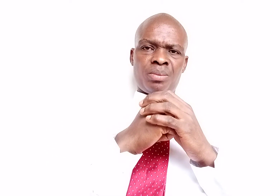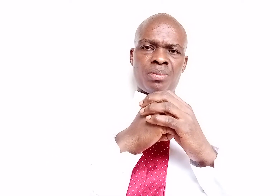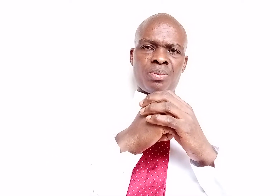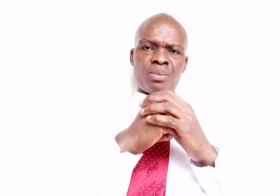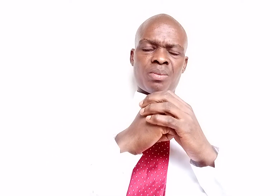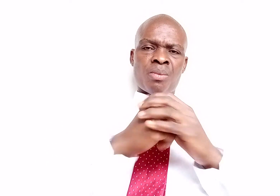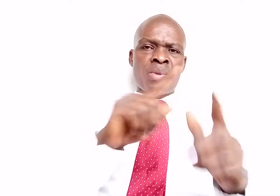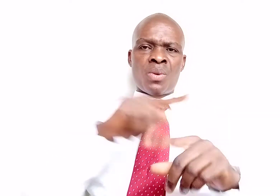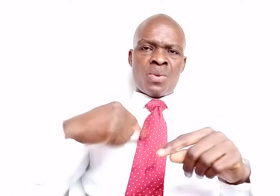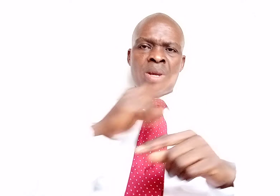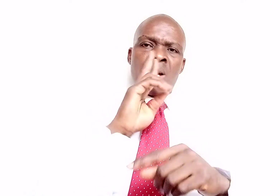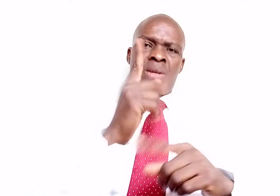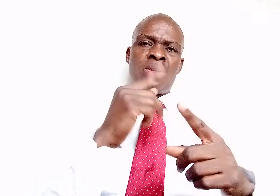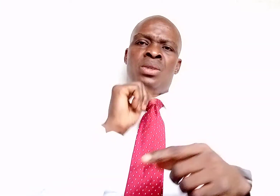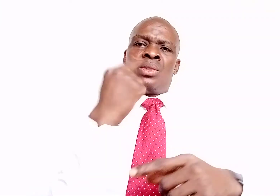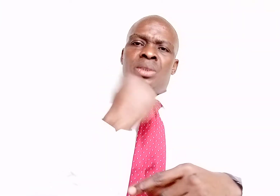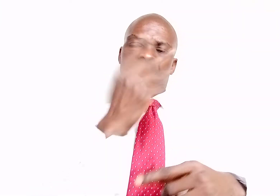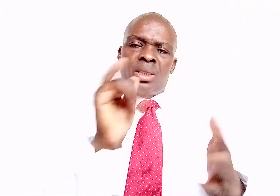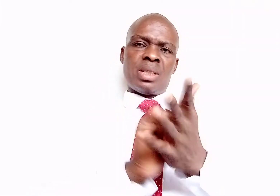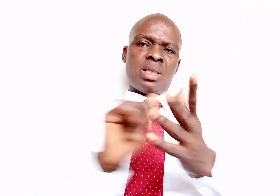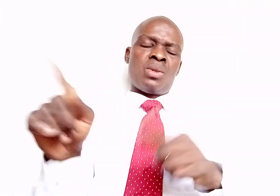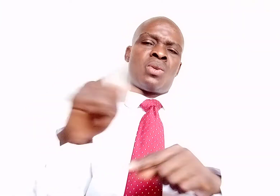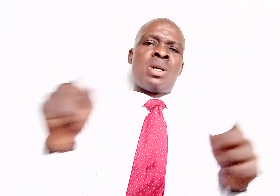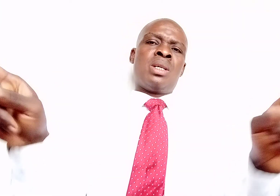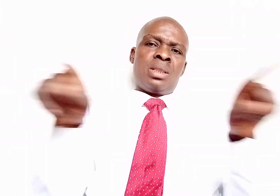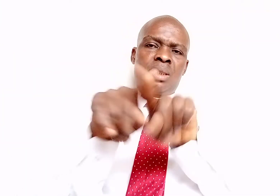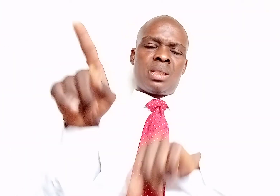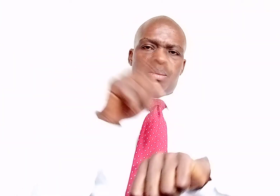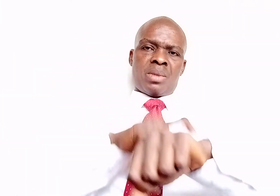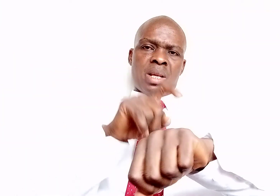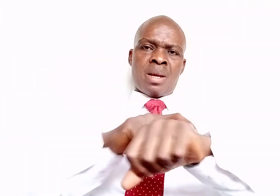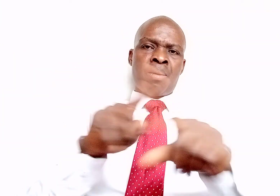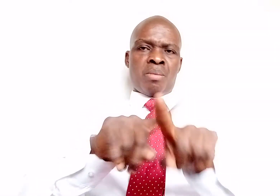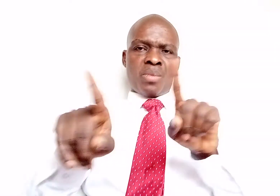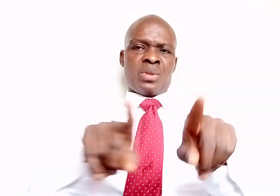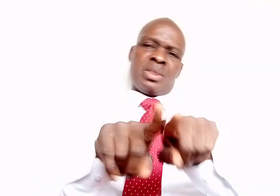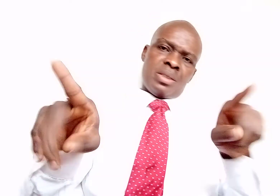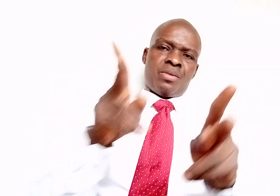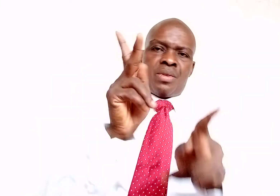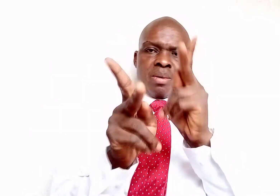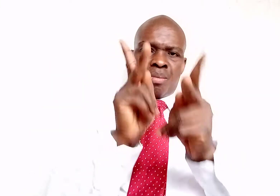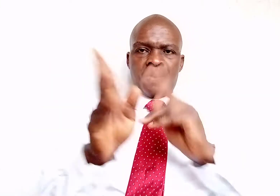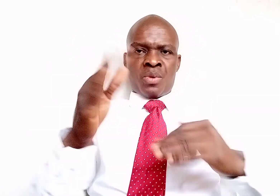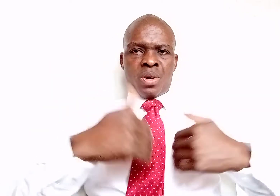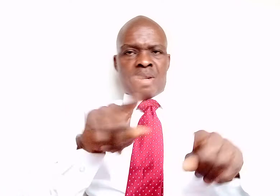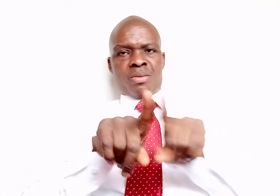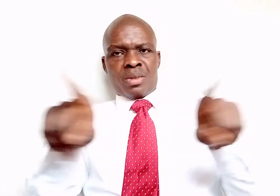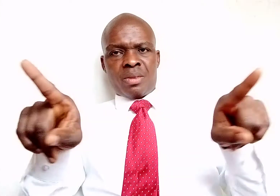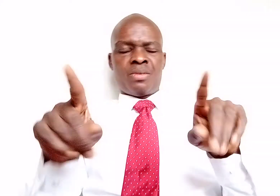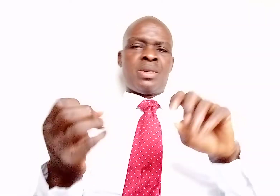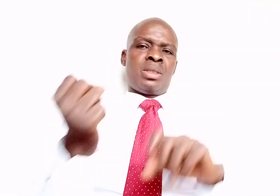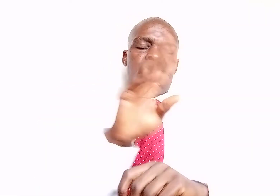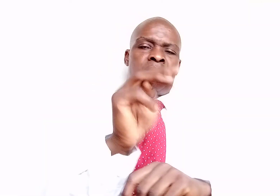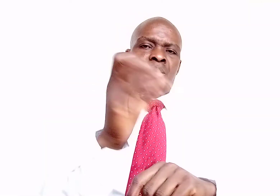We are not saying all this will occur at the same time, but different people have different symptoms. I will need